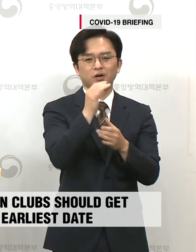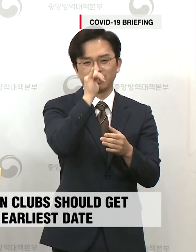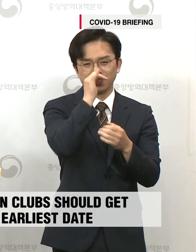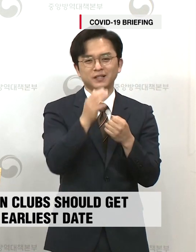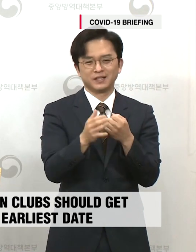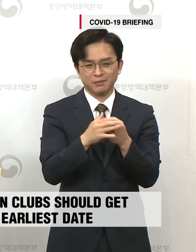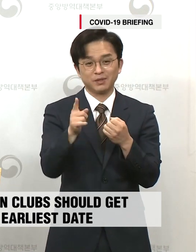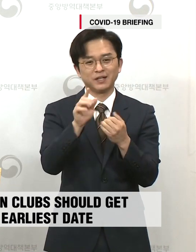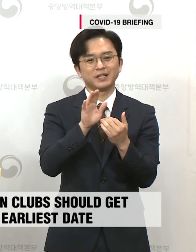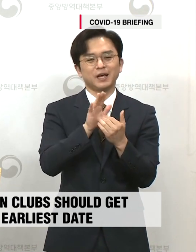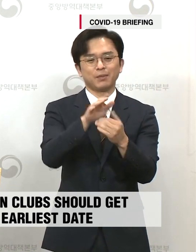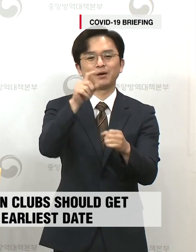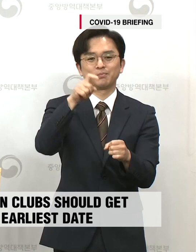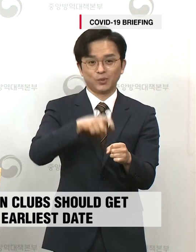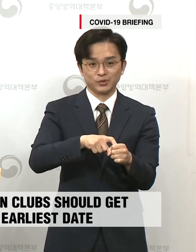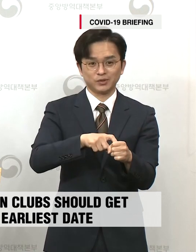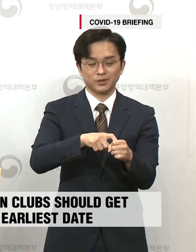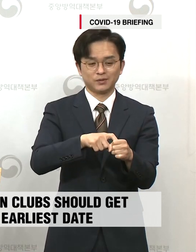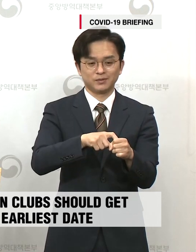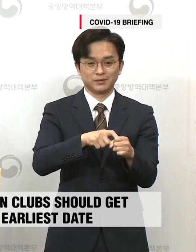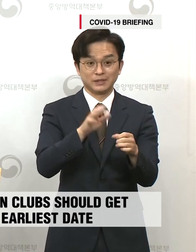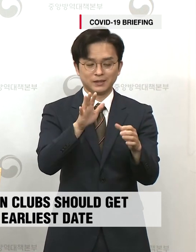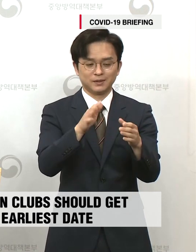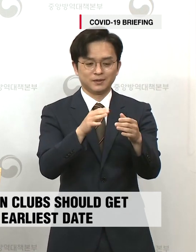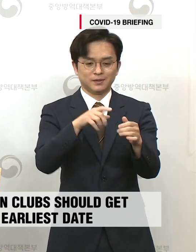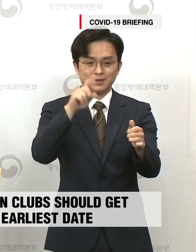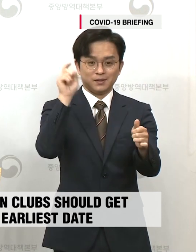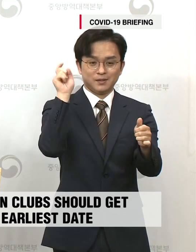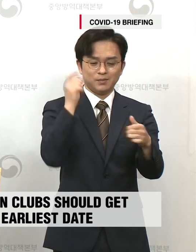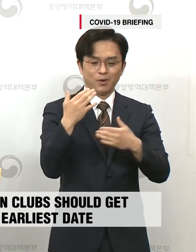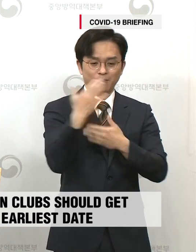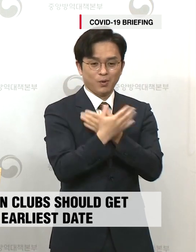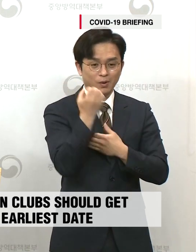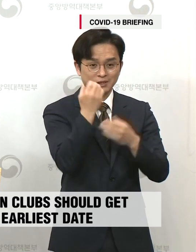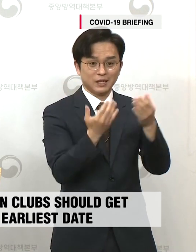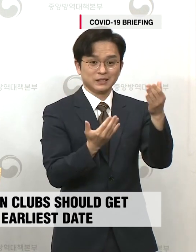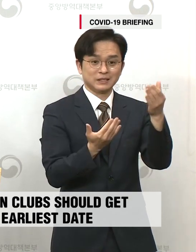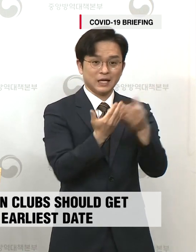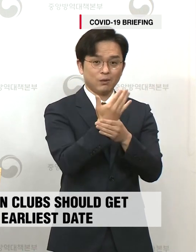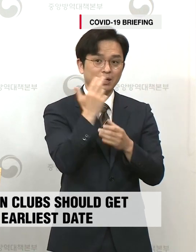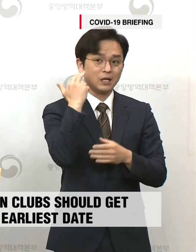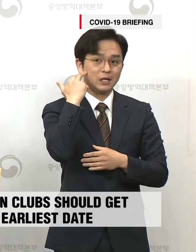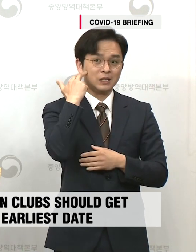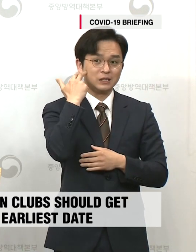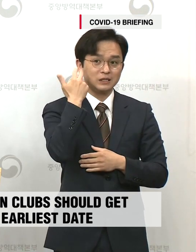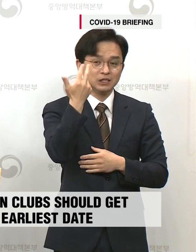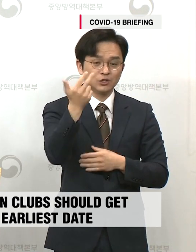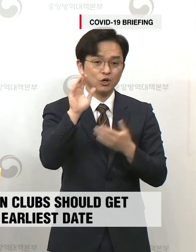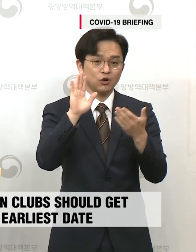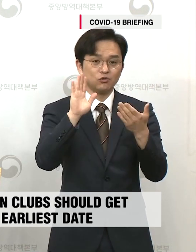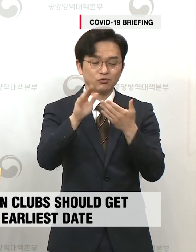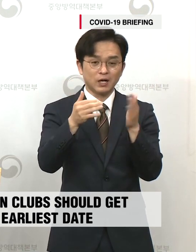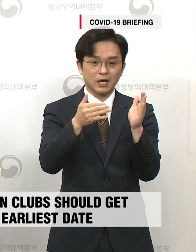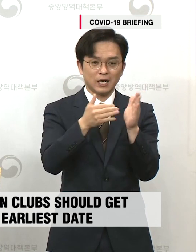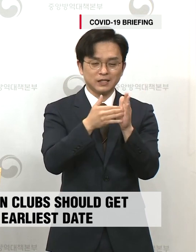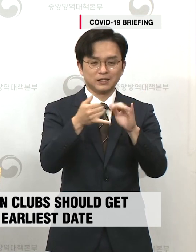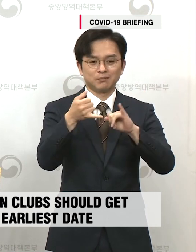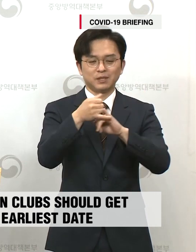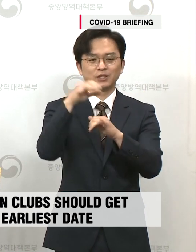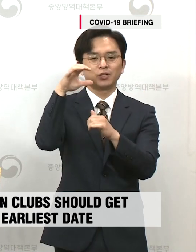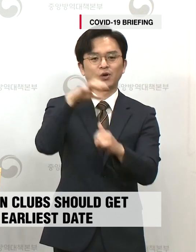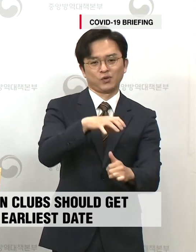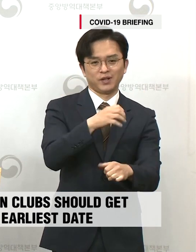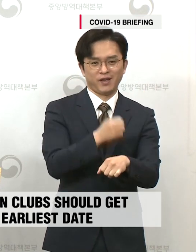recharged. And in order to prevent the reactivation or the retesting of the virus, we have